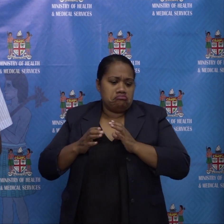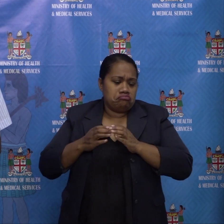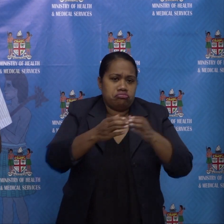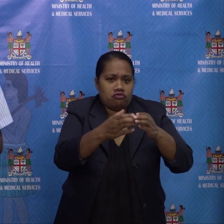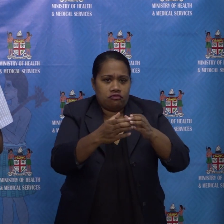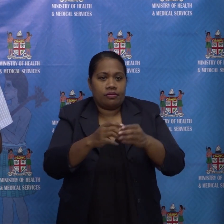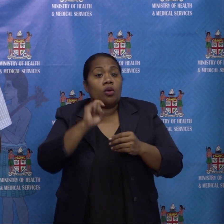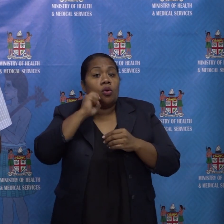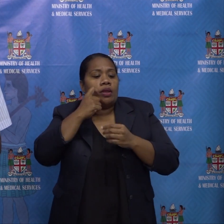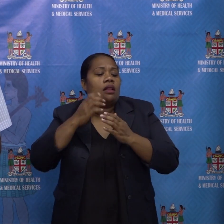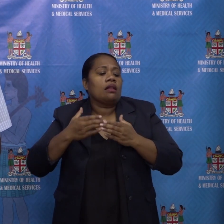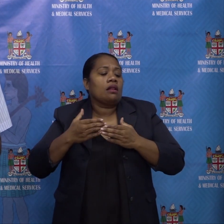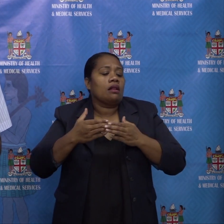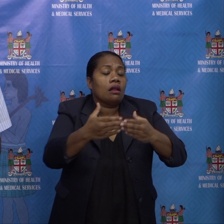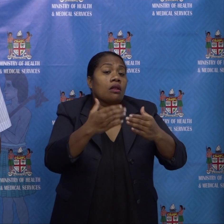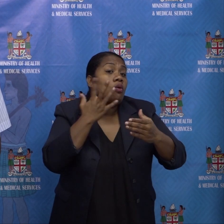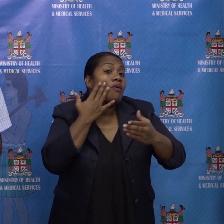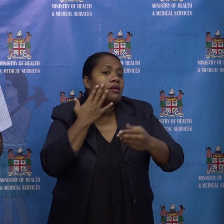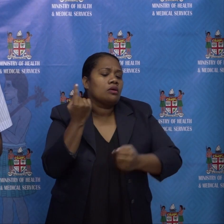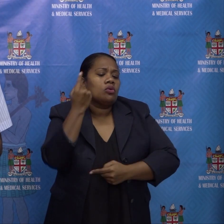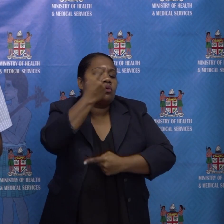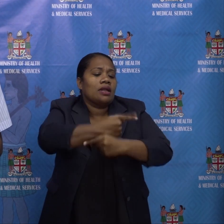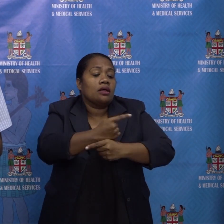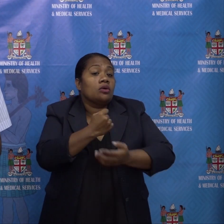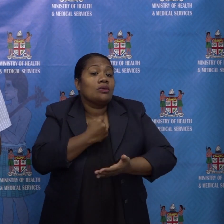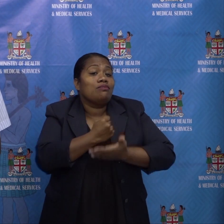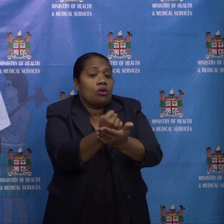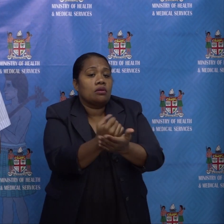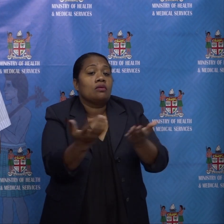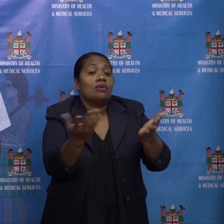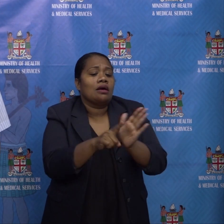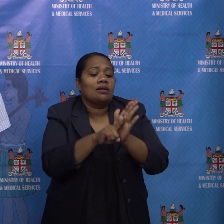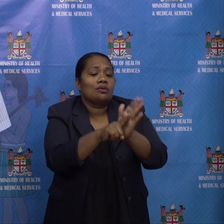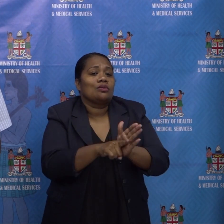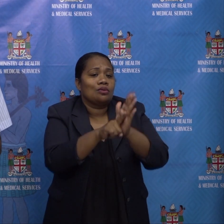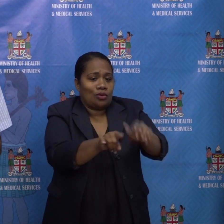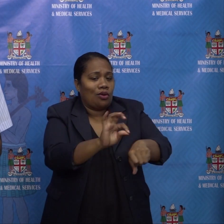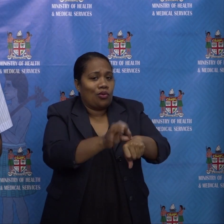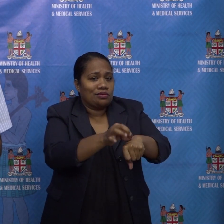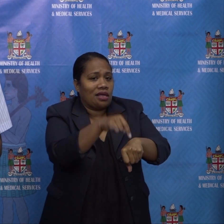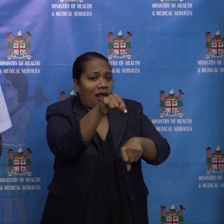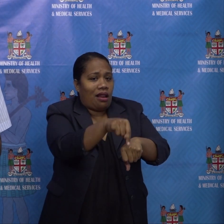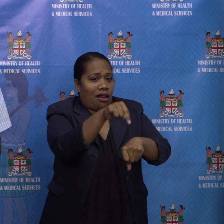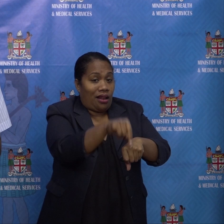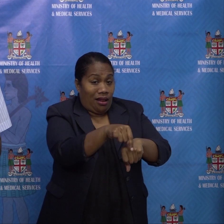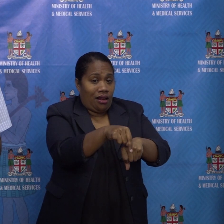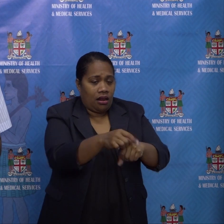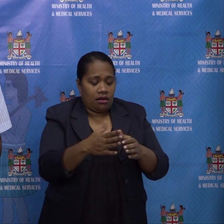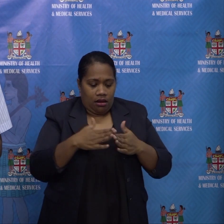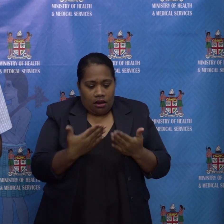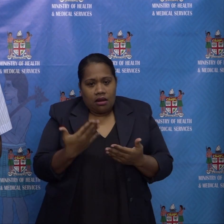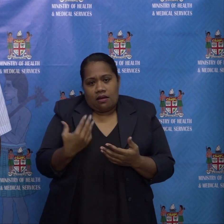moving in tonight to support the services at Lota Hospital. So we have